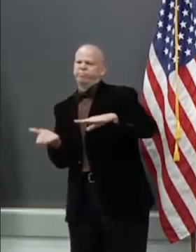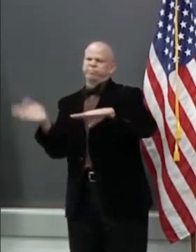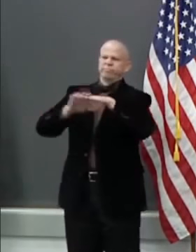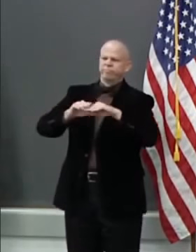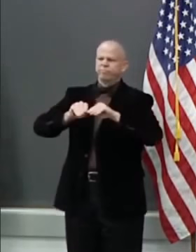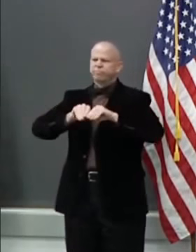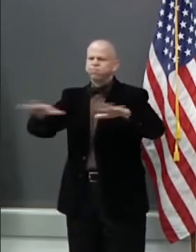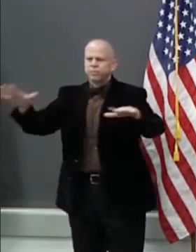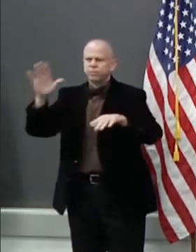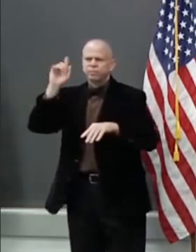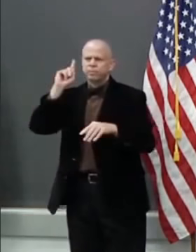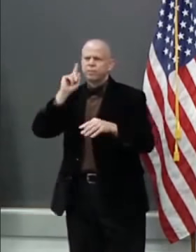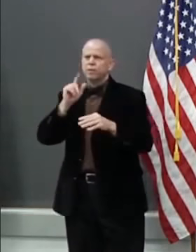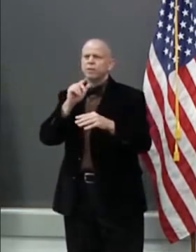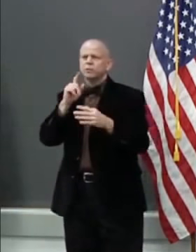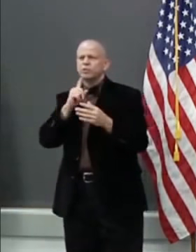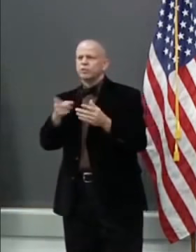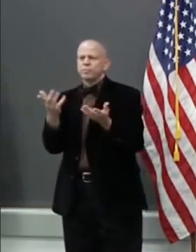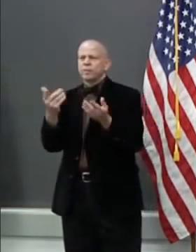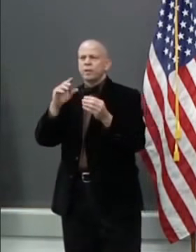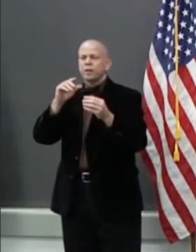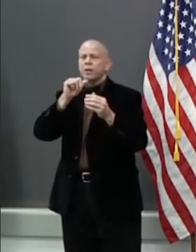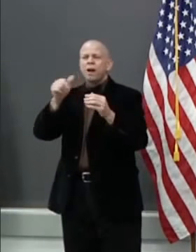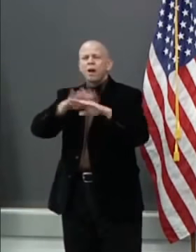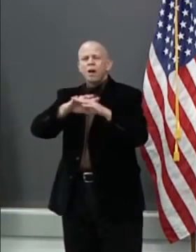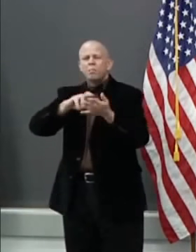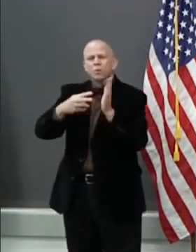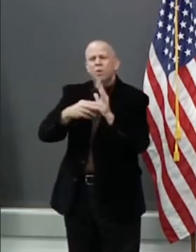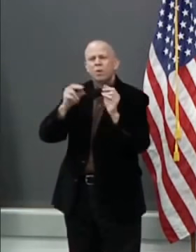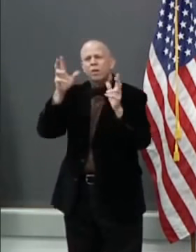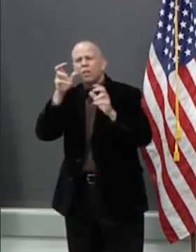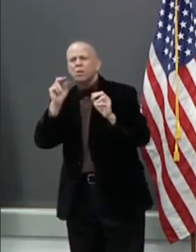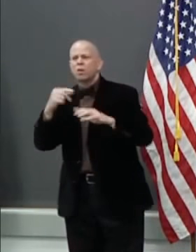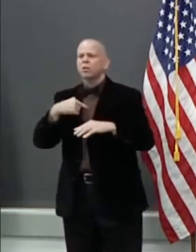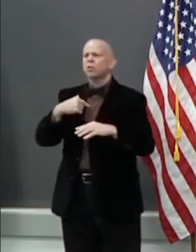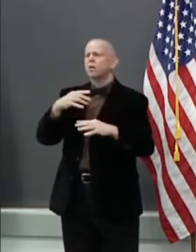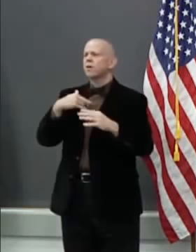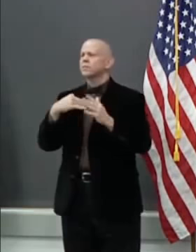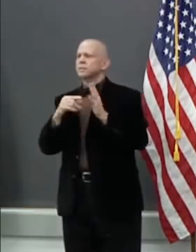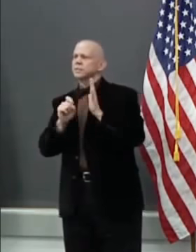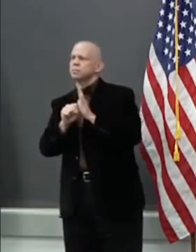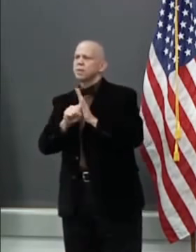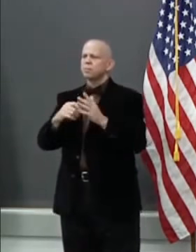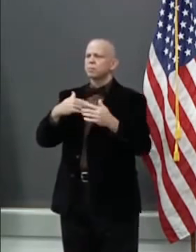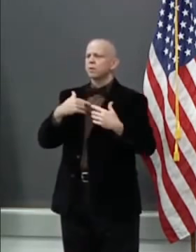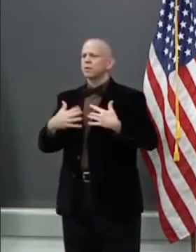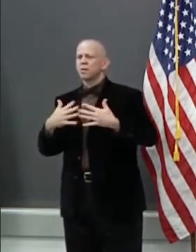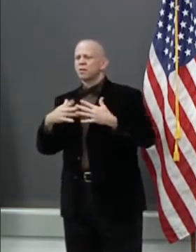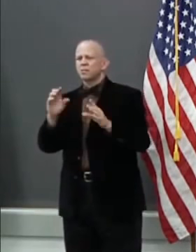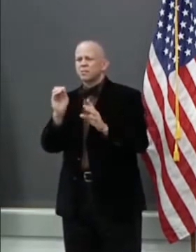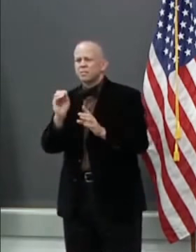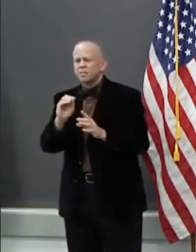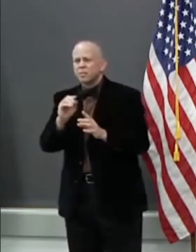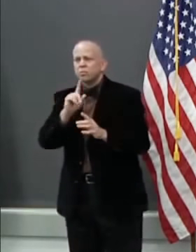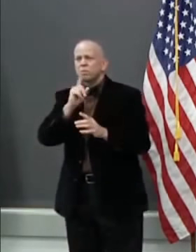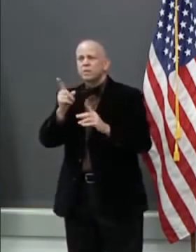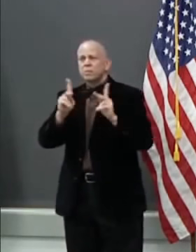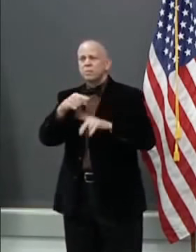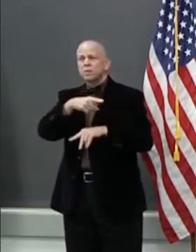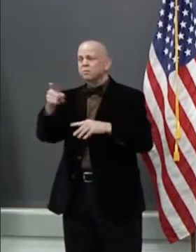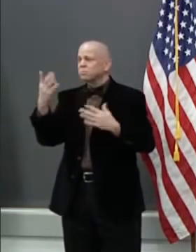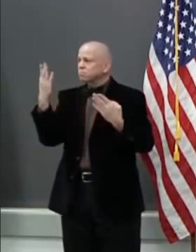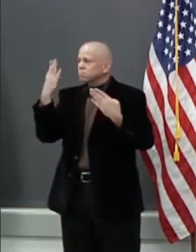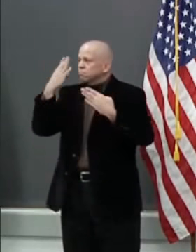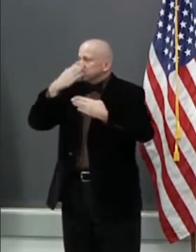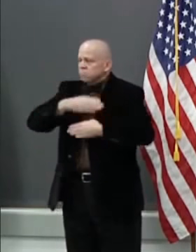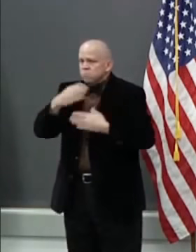this intentionally. People are not going out when they have symptoms or when they know they've tested positive. This is really people who have no